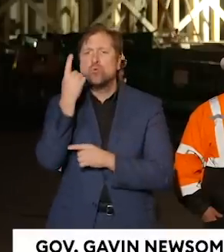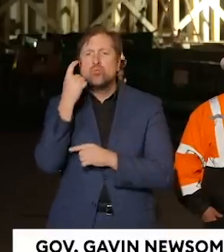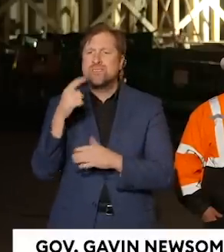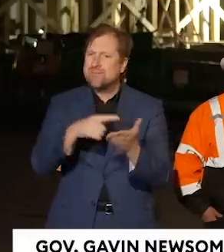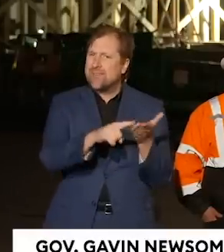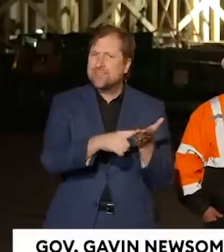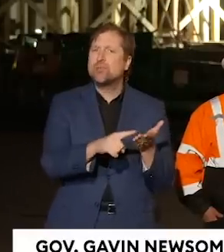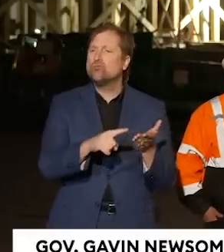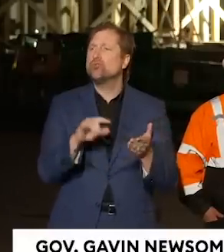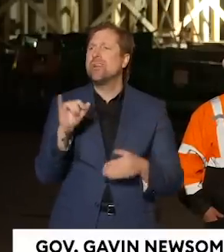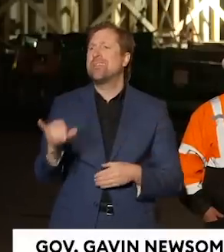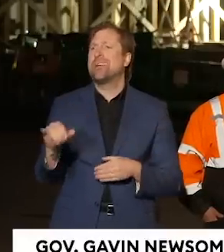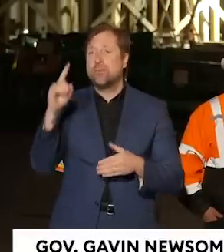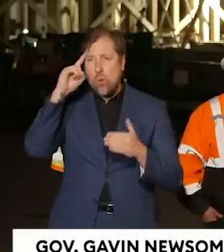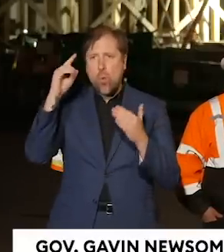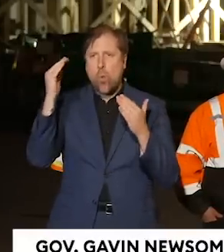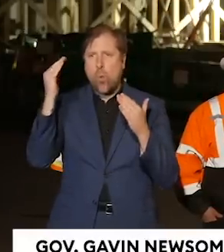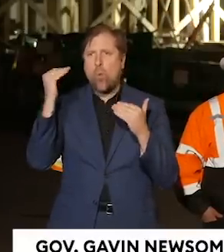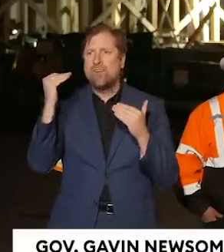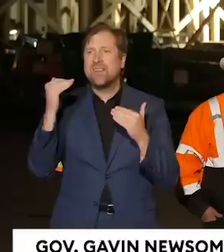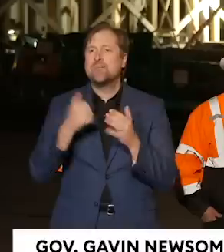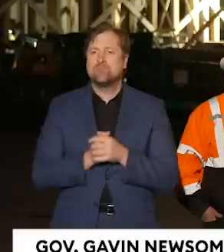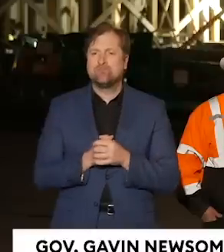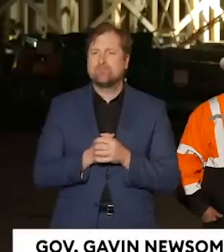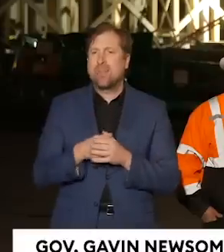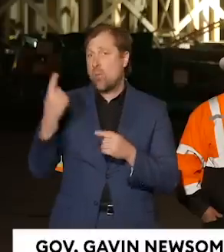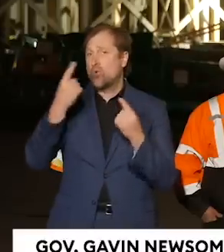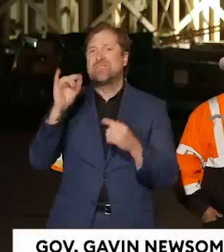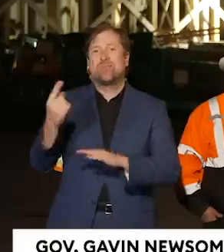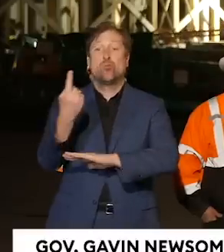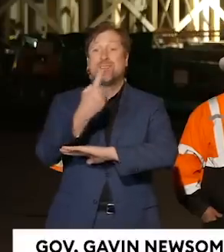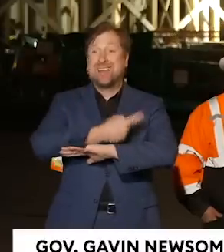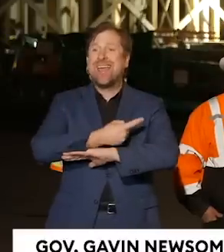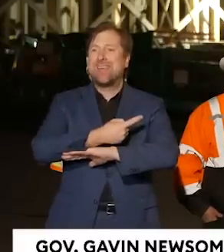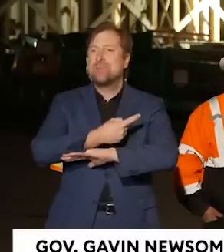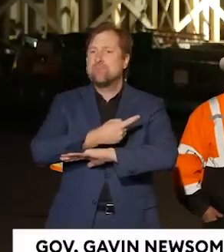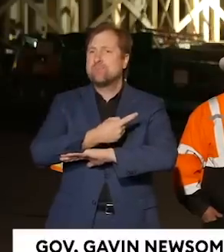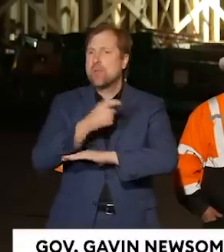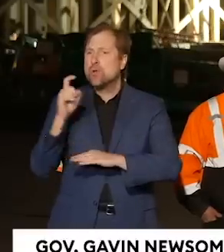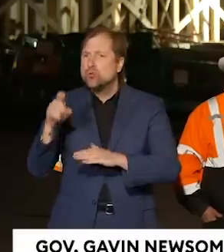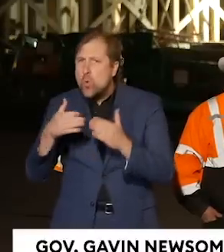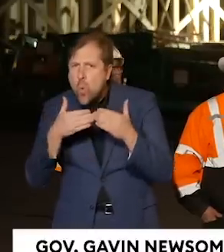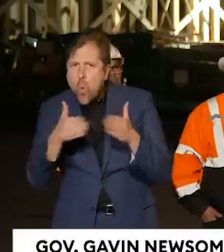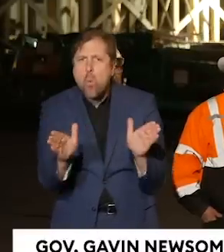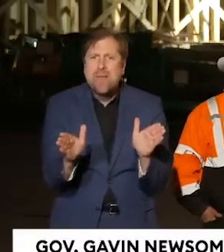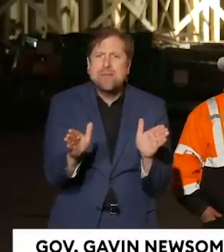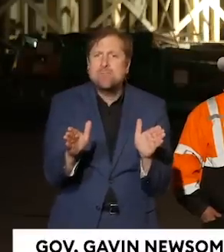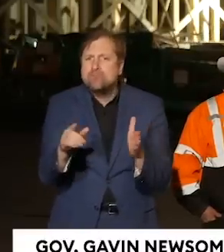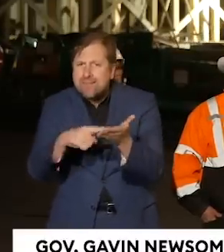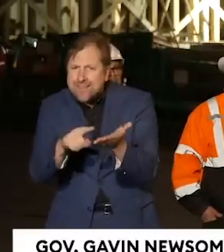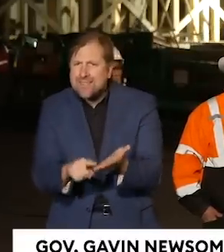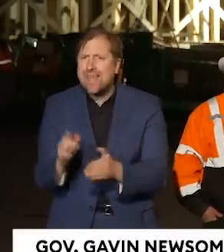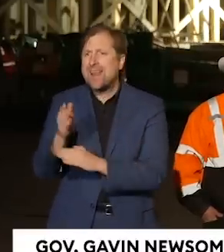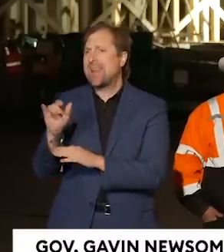that is by, well, hopefully, in fact, I can say this, I didn't even consider the date. Let's get this thing open, and then shortly